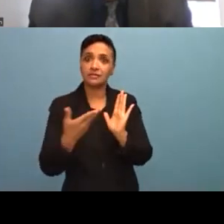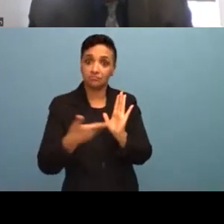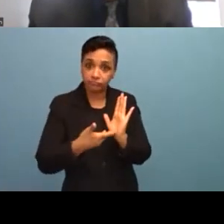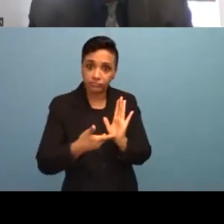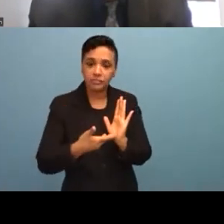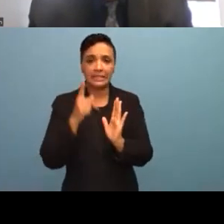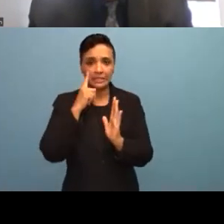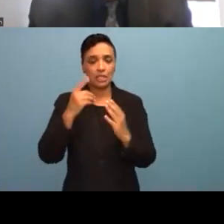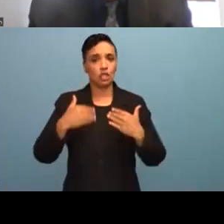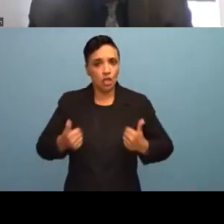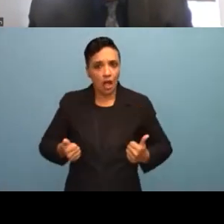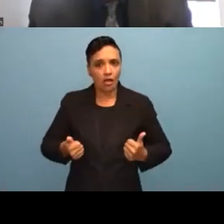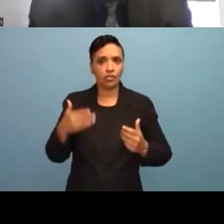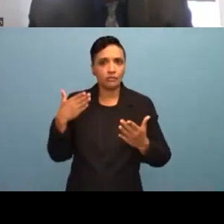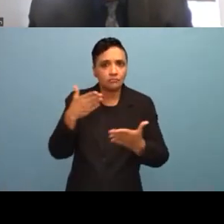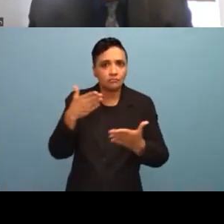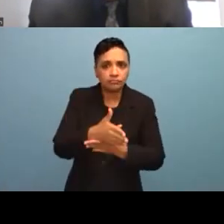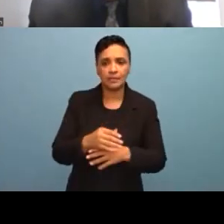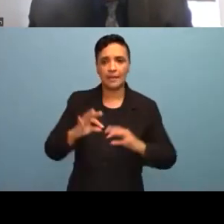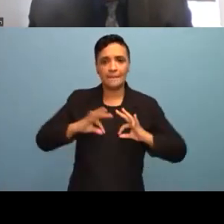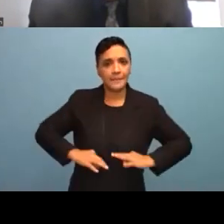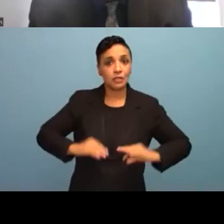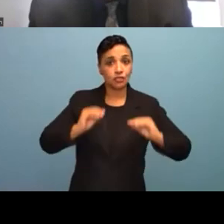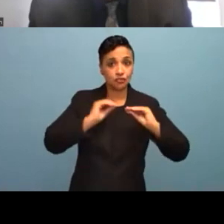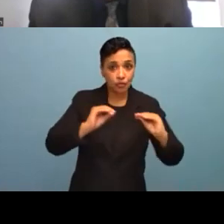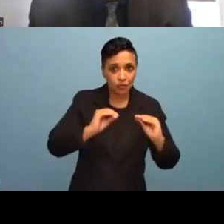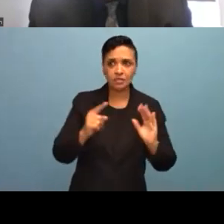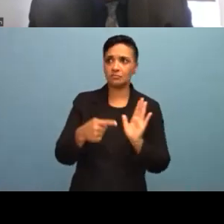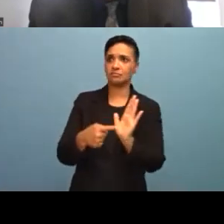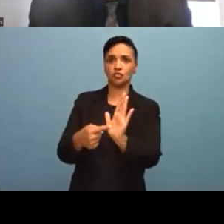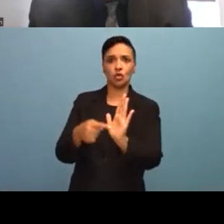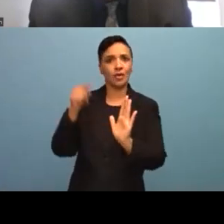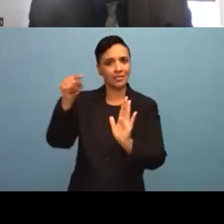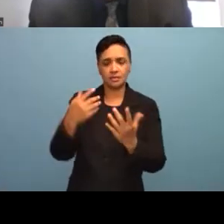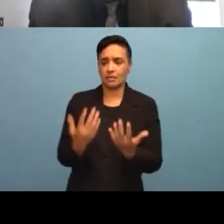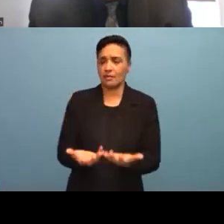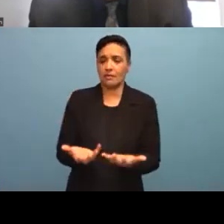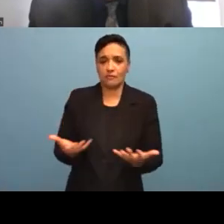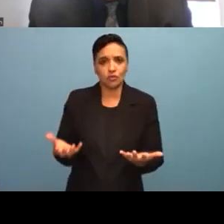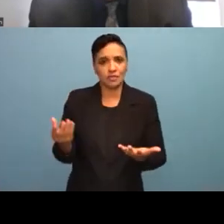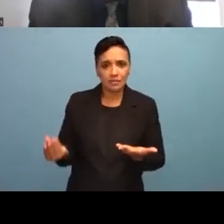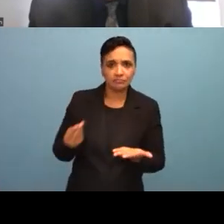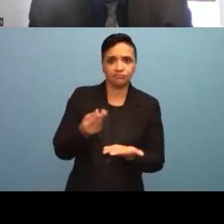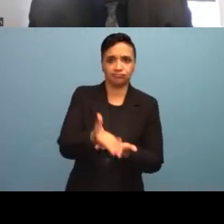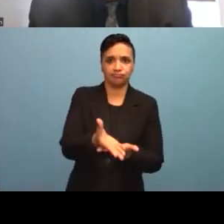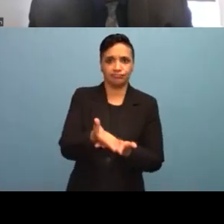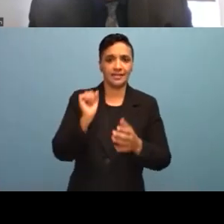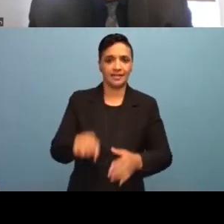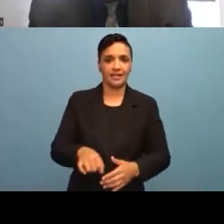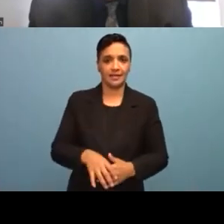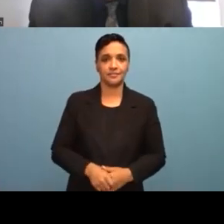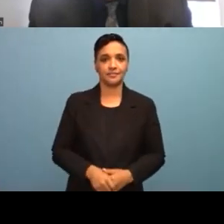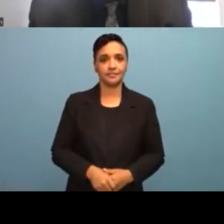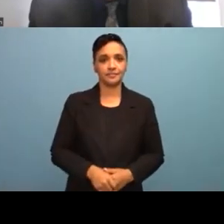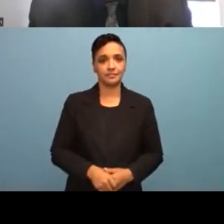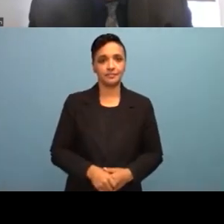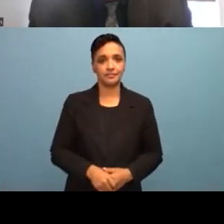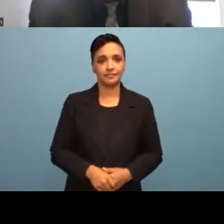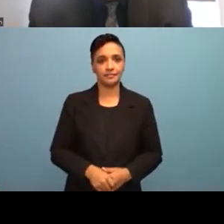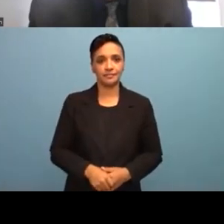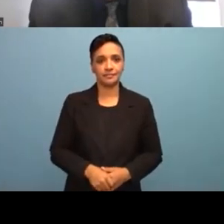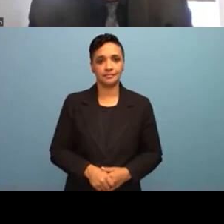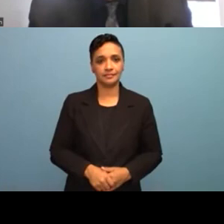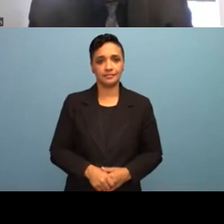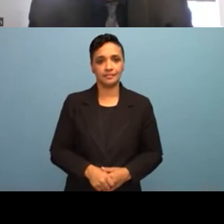vision, helping the Ministry of Education really allocate necessary resources for that. And it's across the